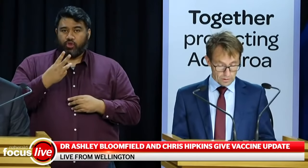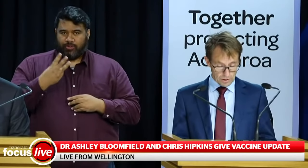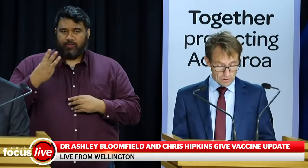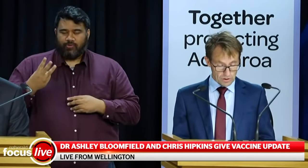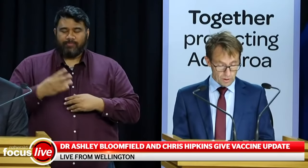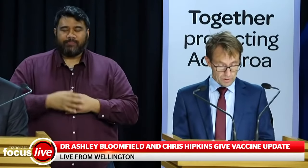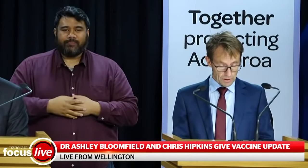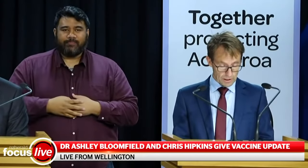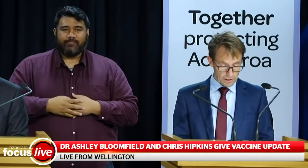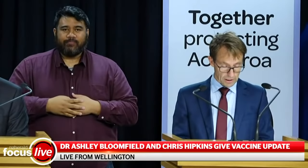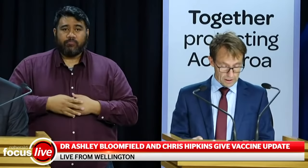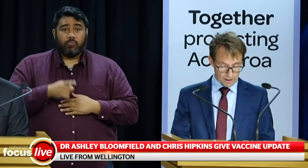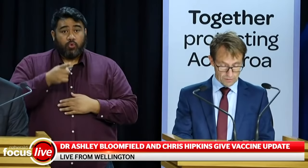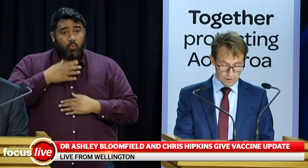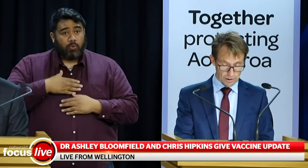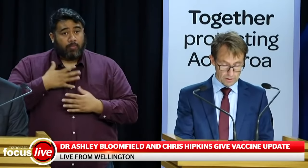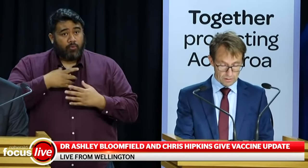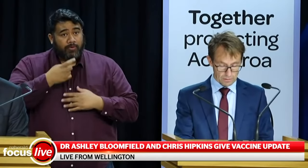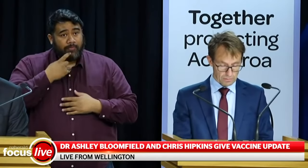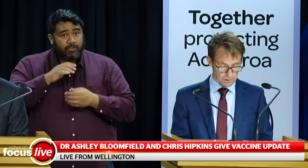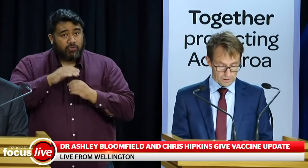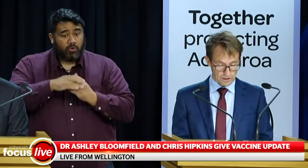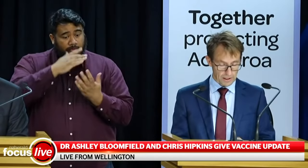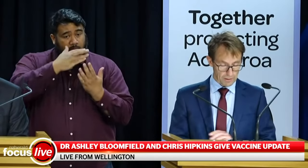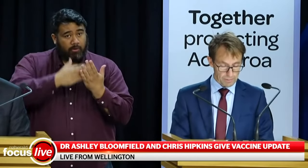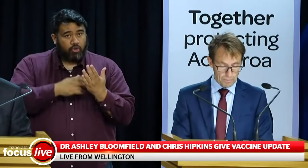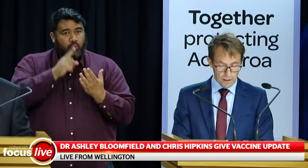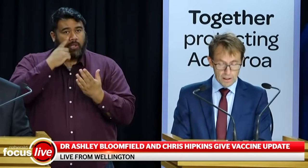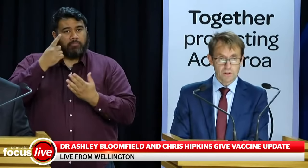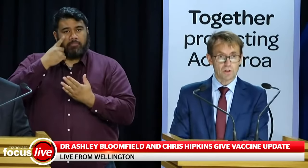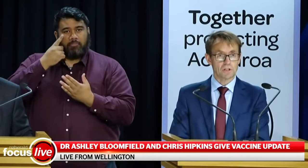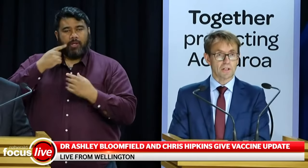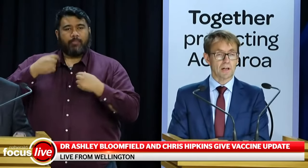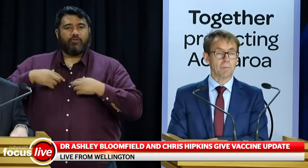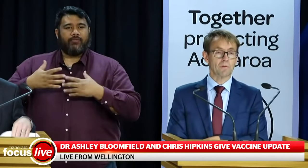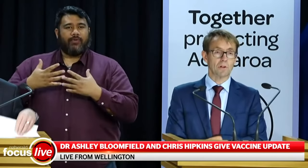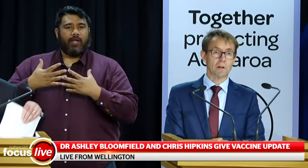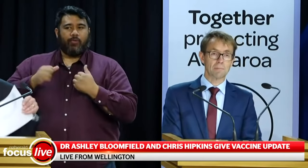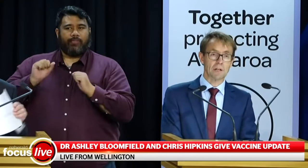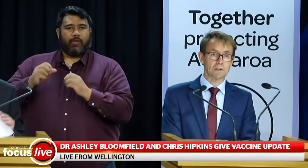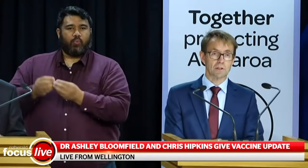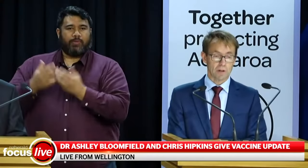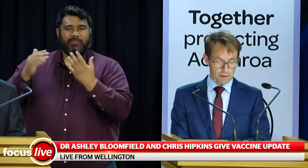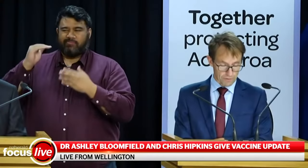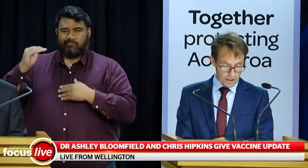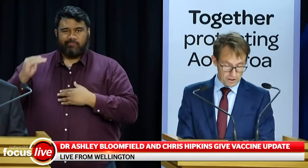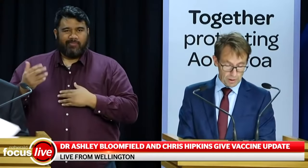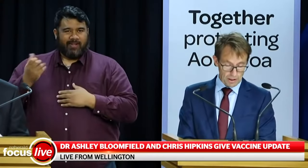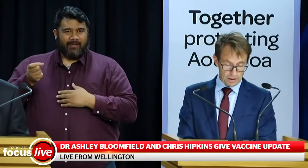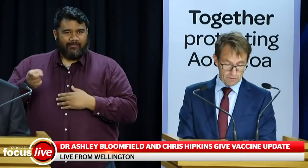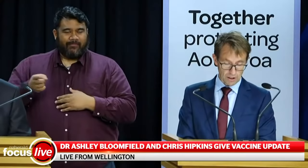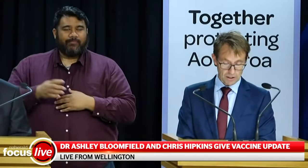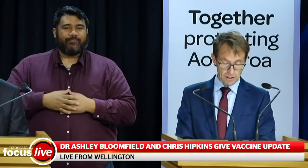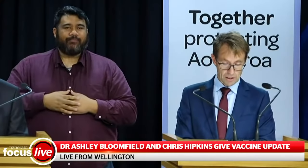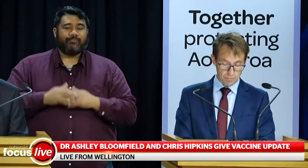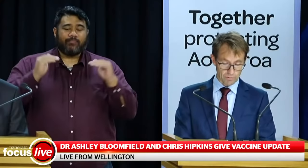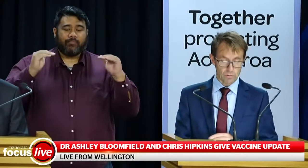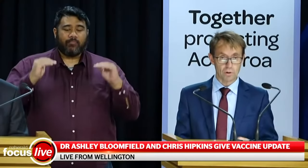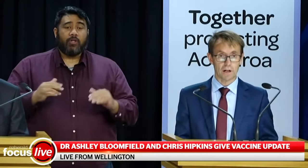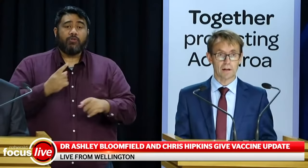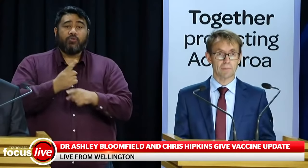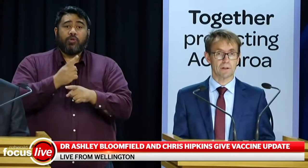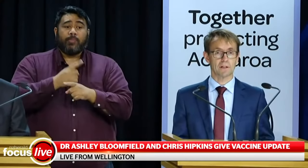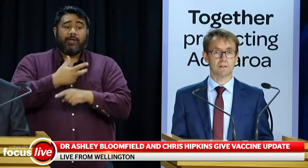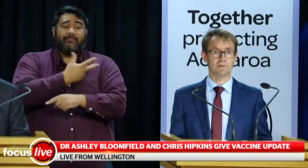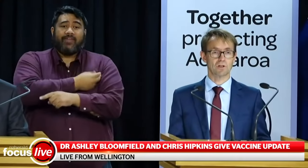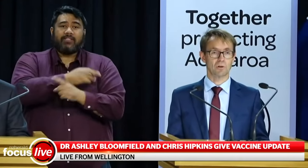will be on the Ministry's website after the stand-up. So just a couple of little updates around the Pfizer-BioNTech vaccine